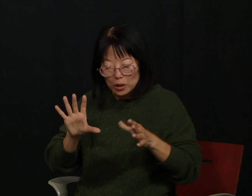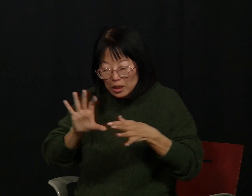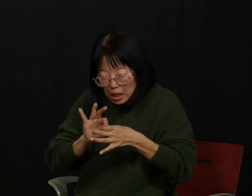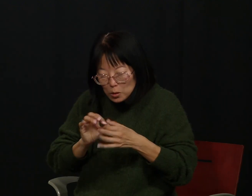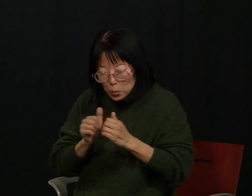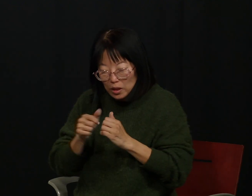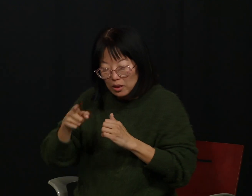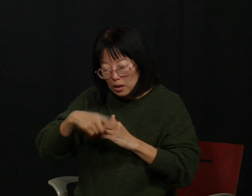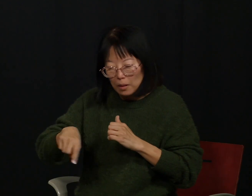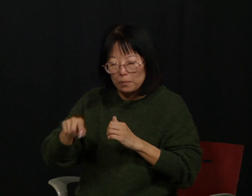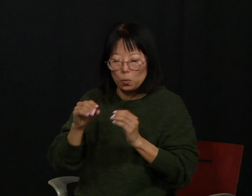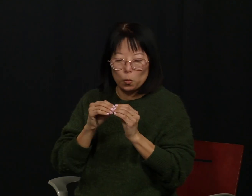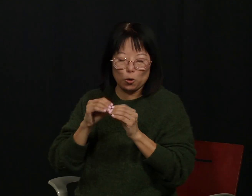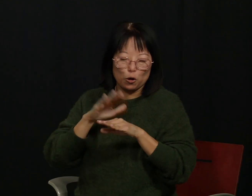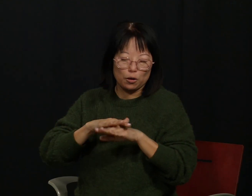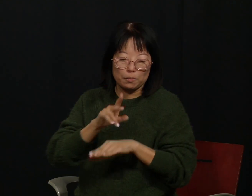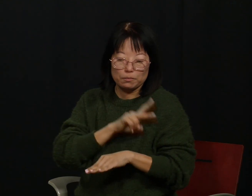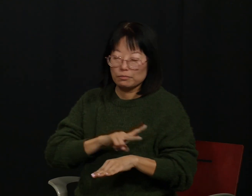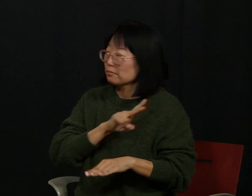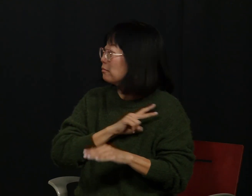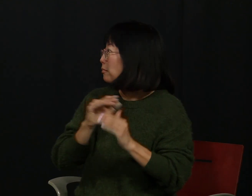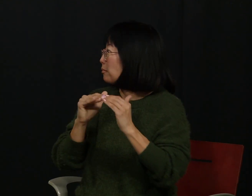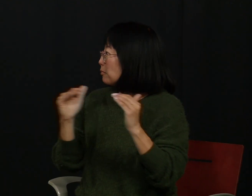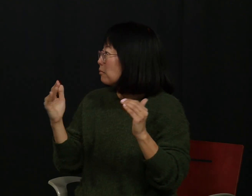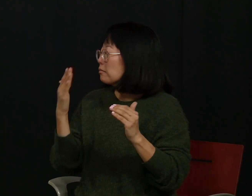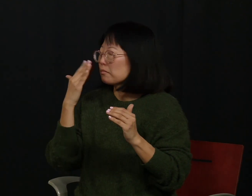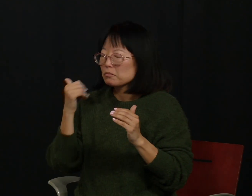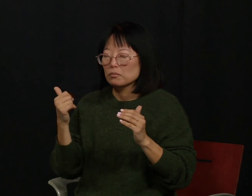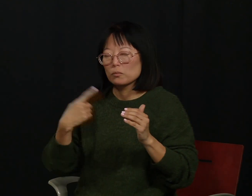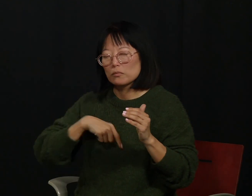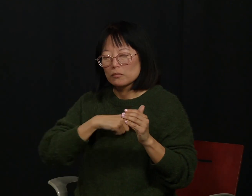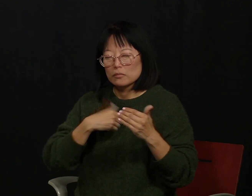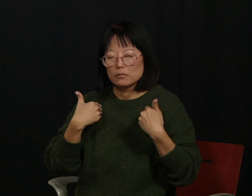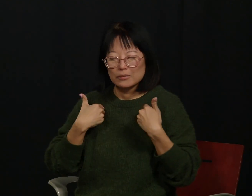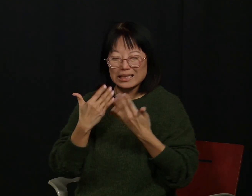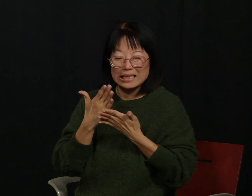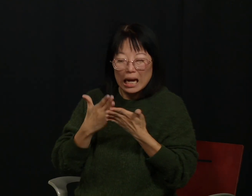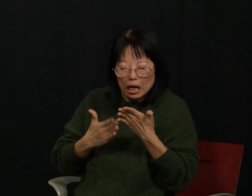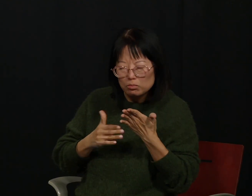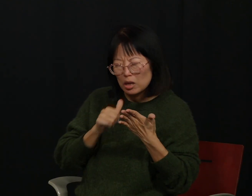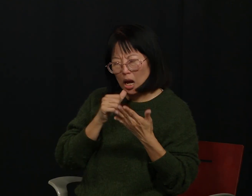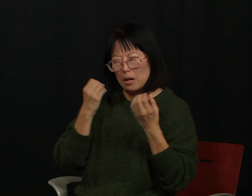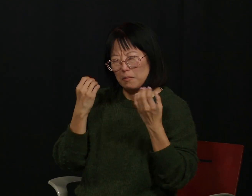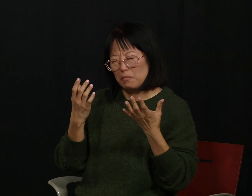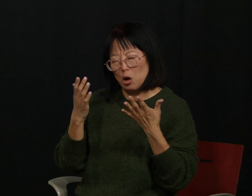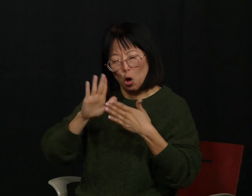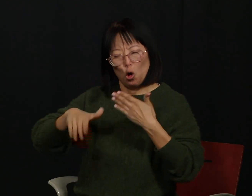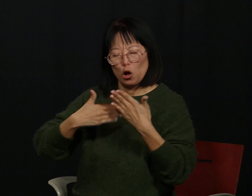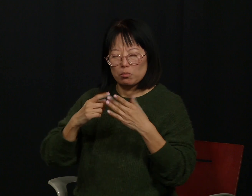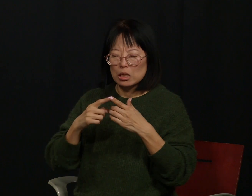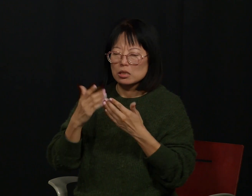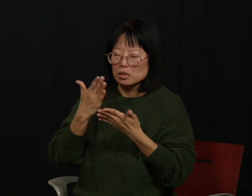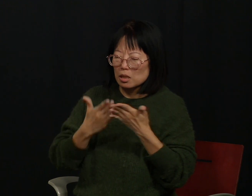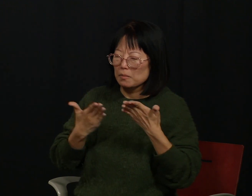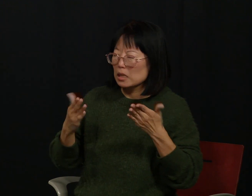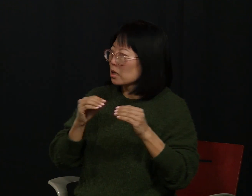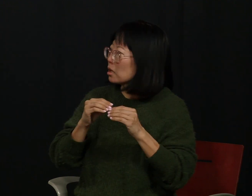opportunity to connect with them on a more personal level because we have some, not all, but some things